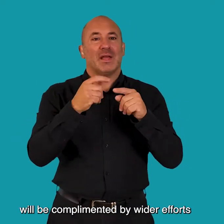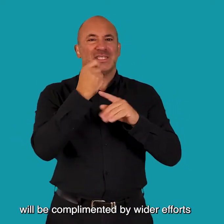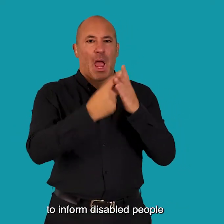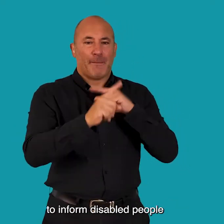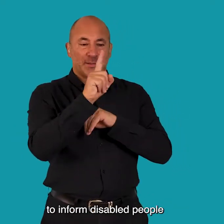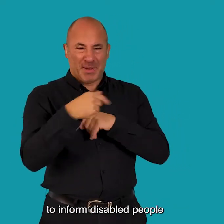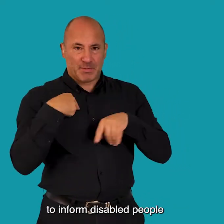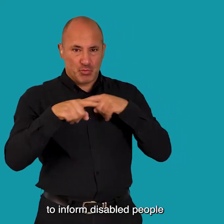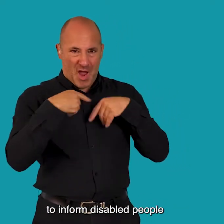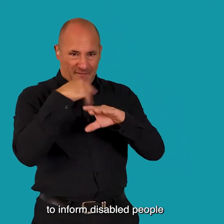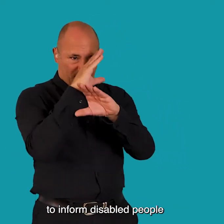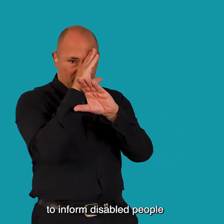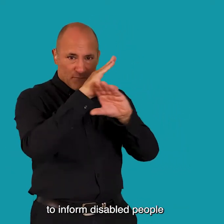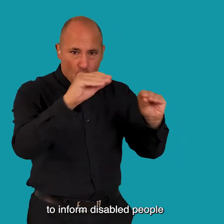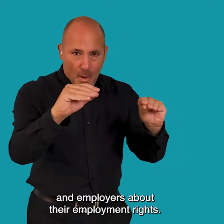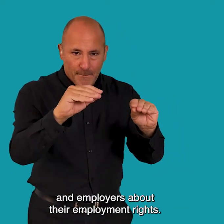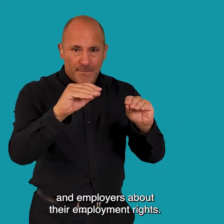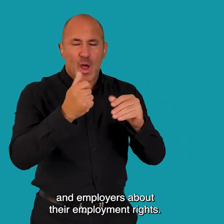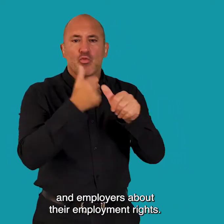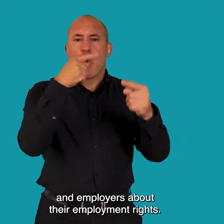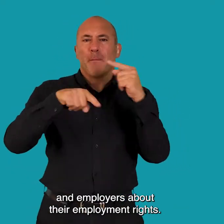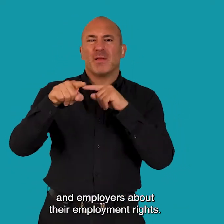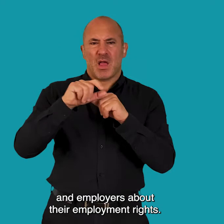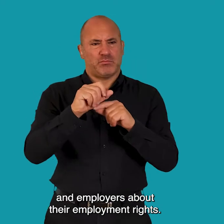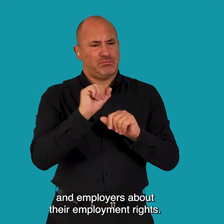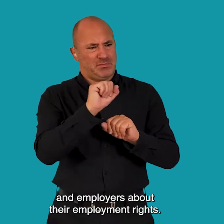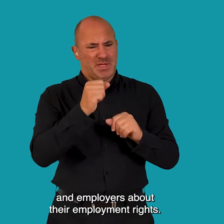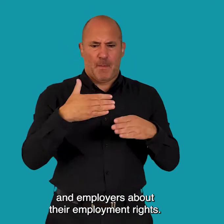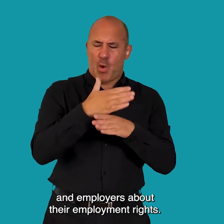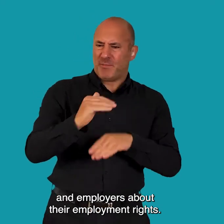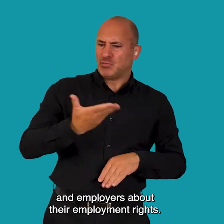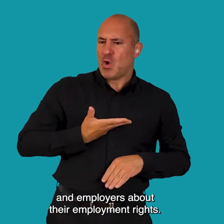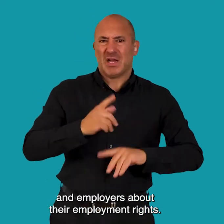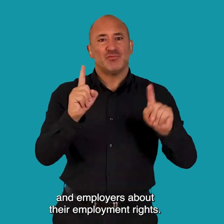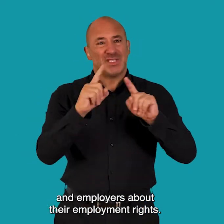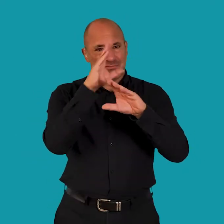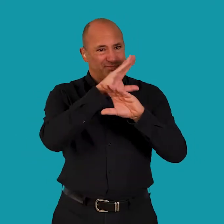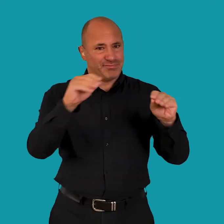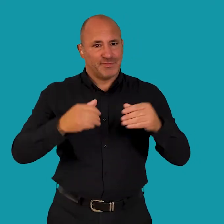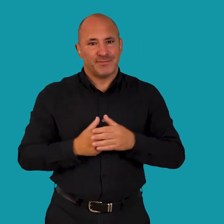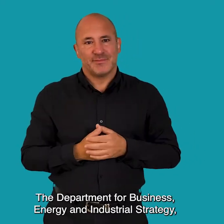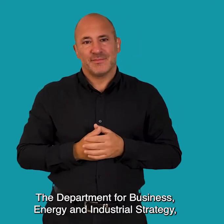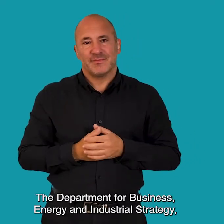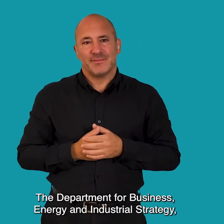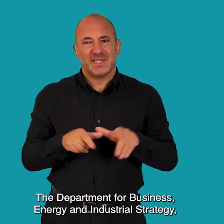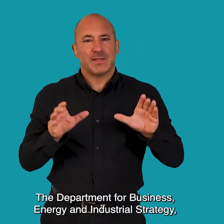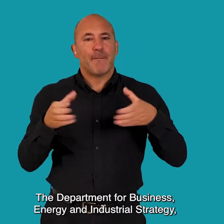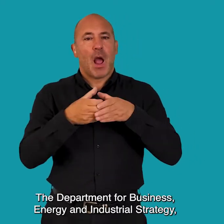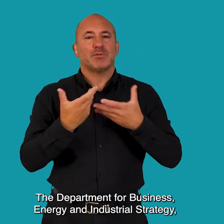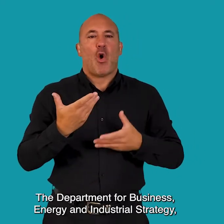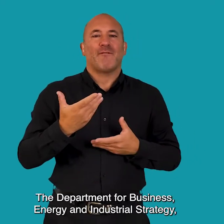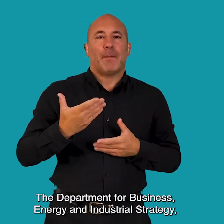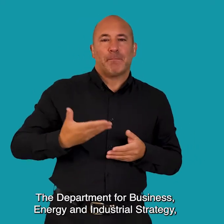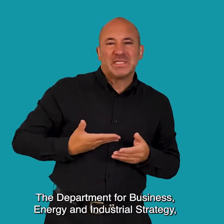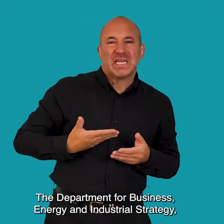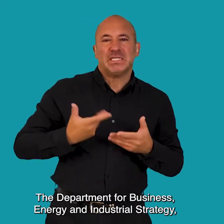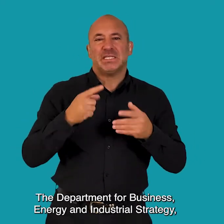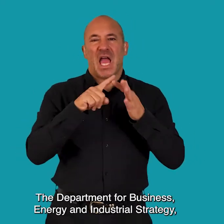to inform disabled people and employers about their employment rights. The Department for Business, Energy and